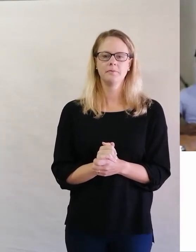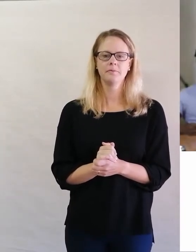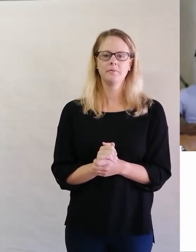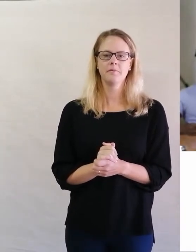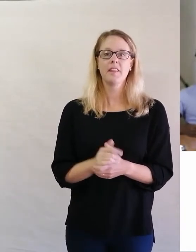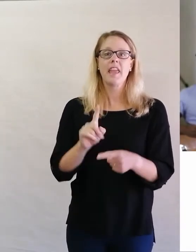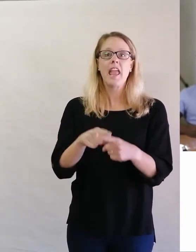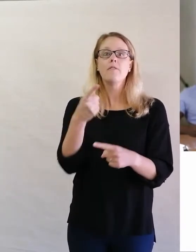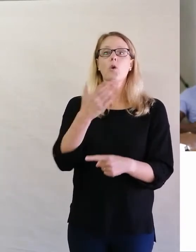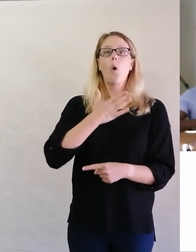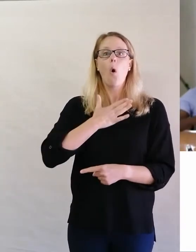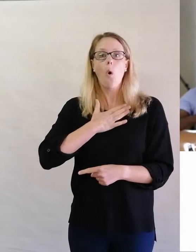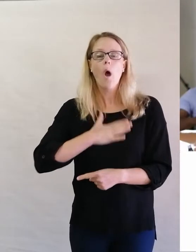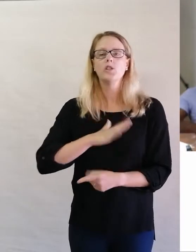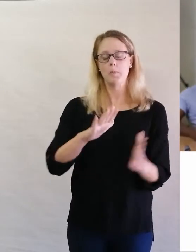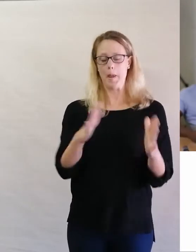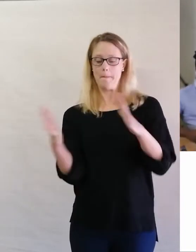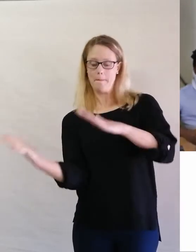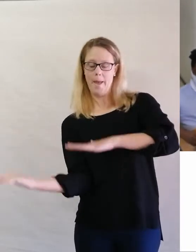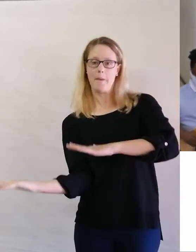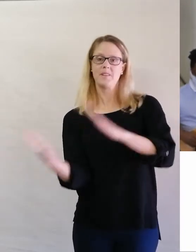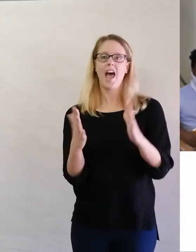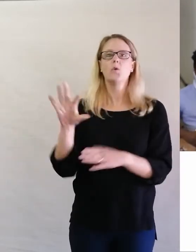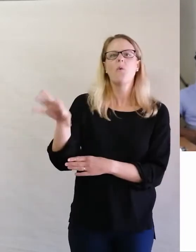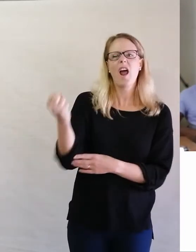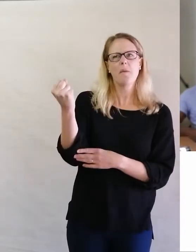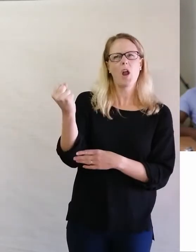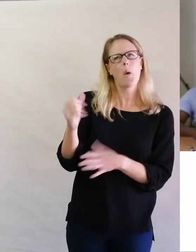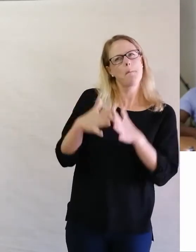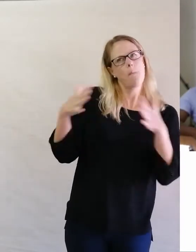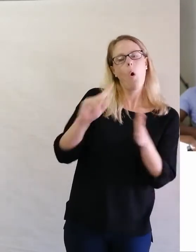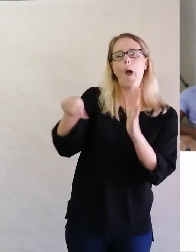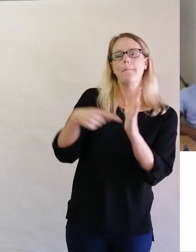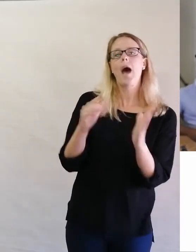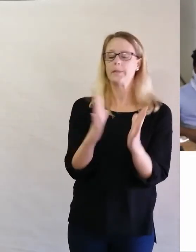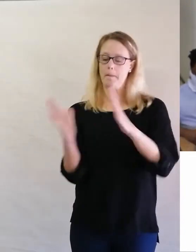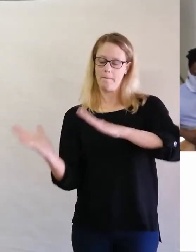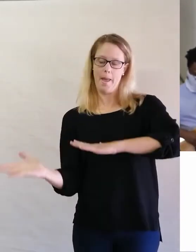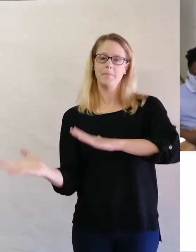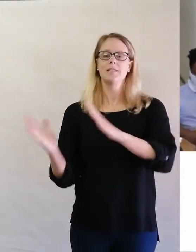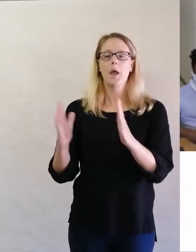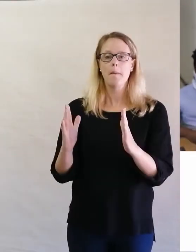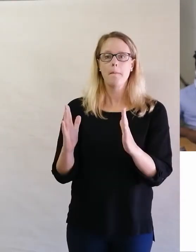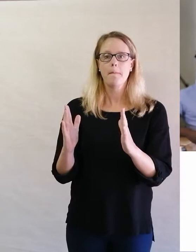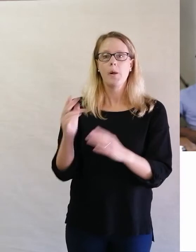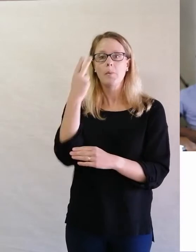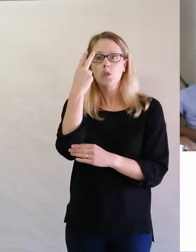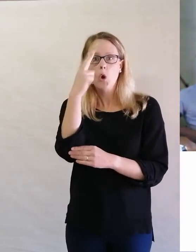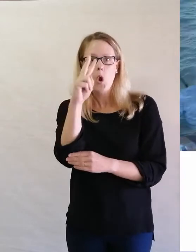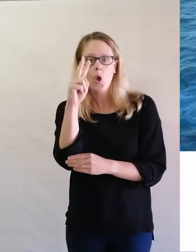If you're interested in getting baptized or finding out more about it, then please take note of the information as it comes up on the